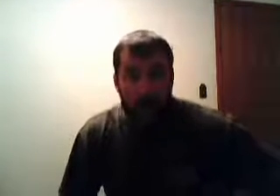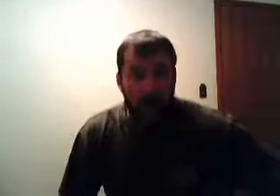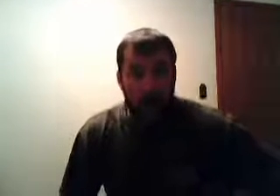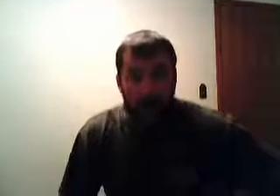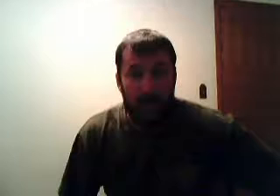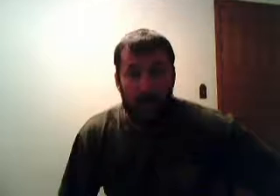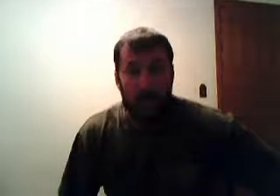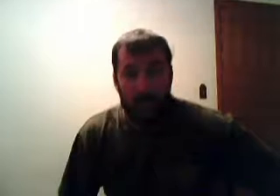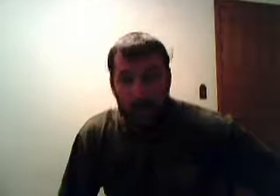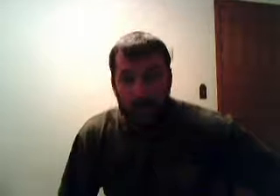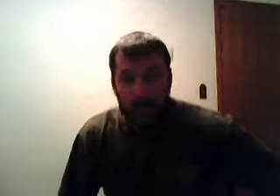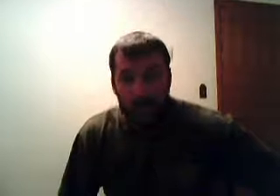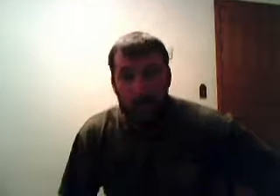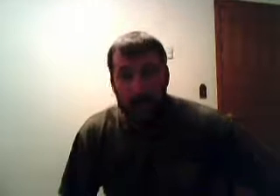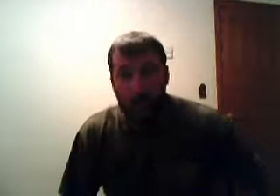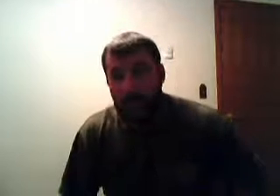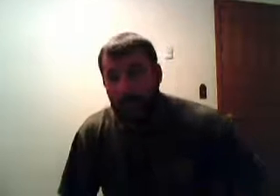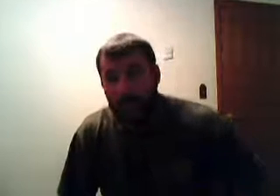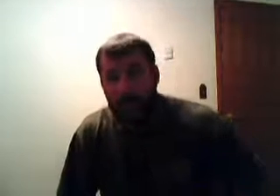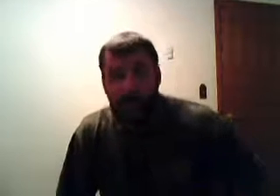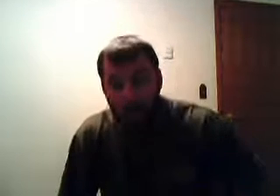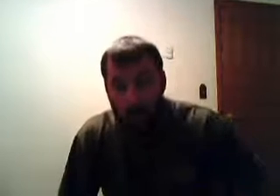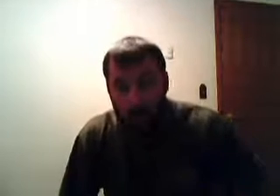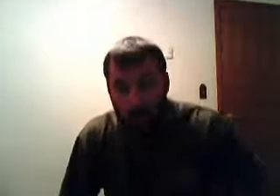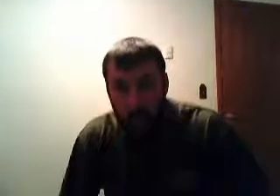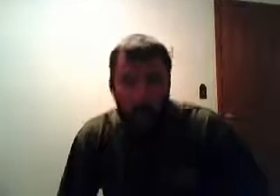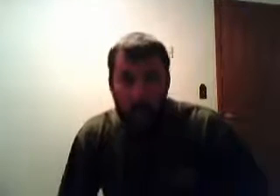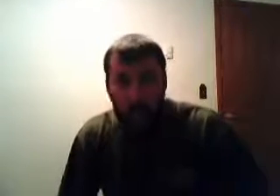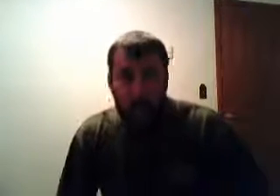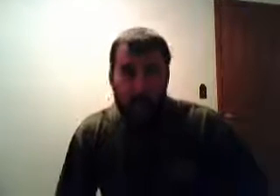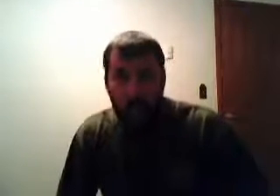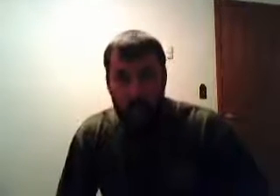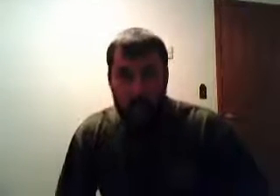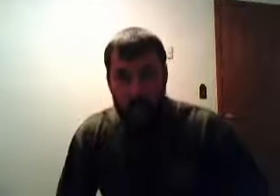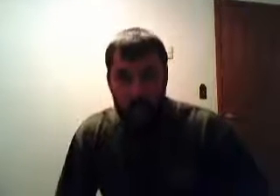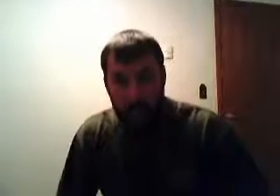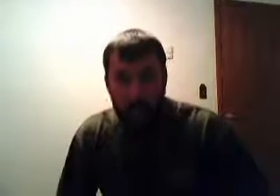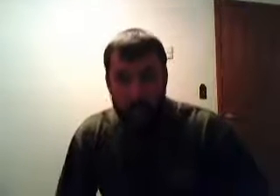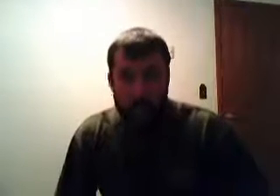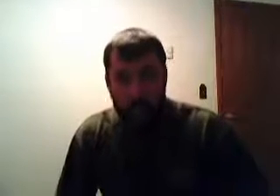far between. They are scarce. They are more scarce than gold is. And we don't have any more gold left here in America. They done